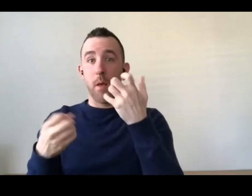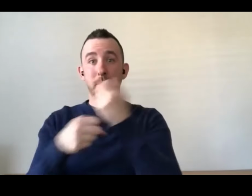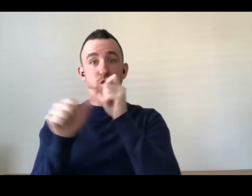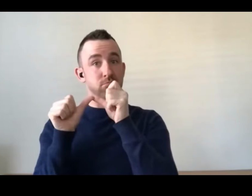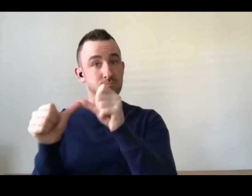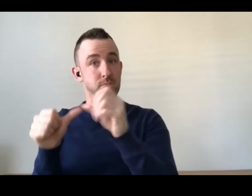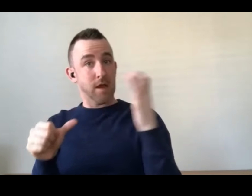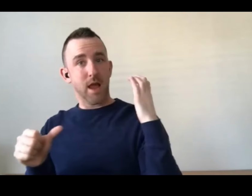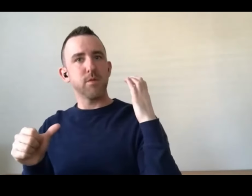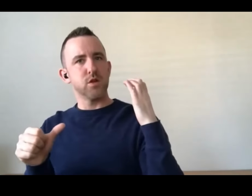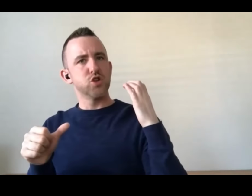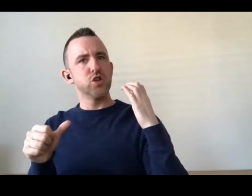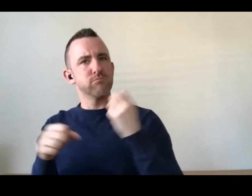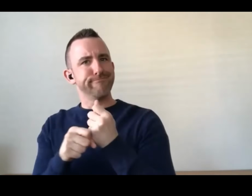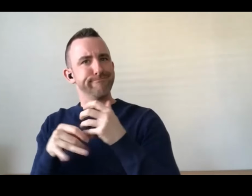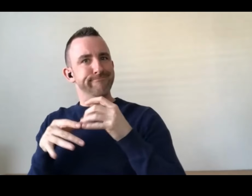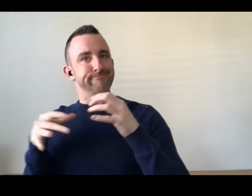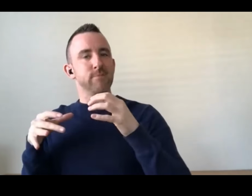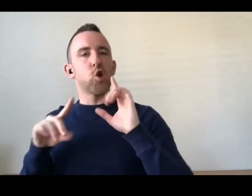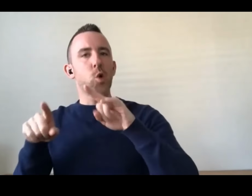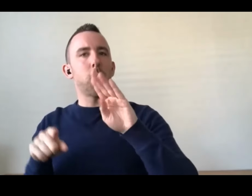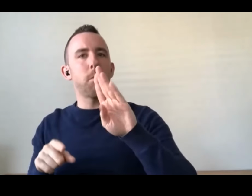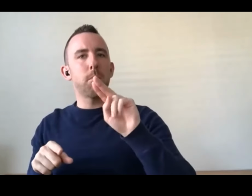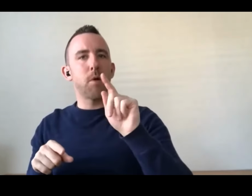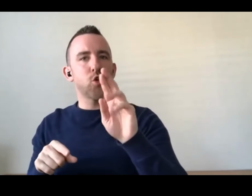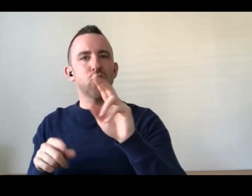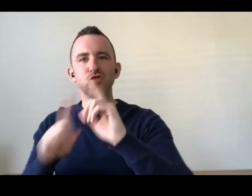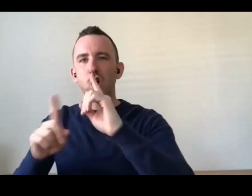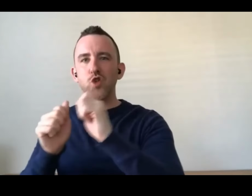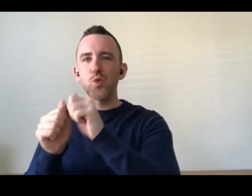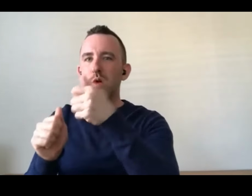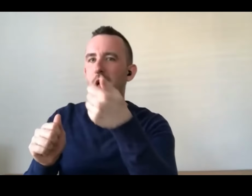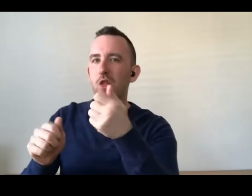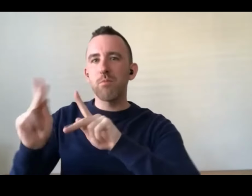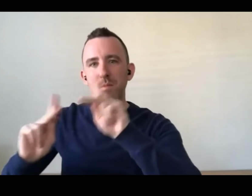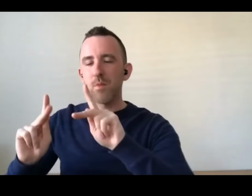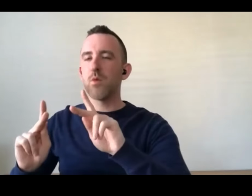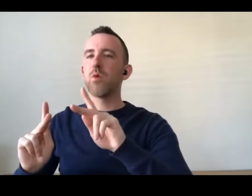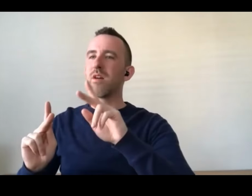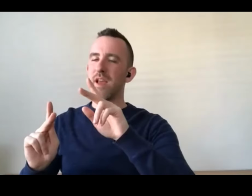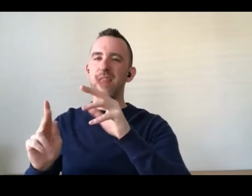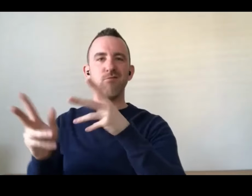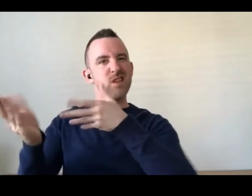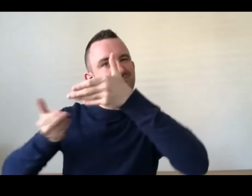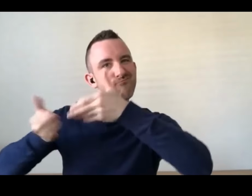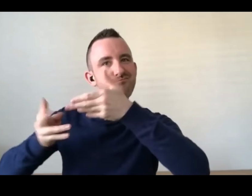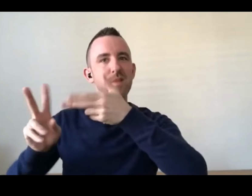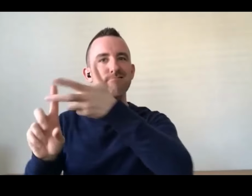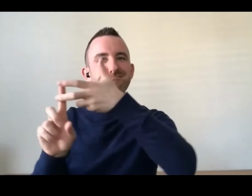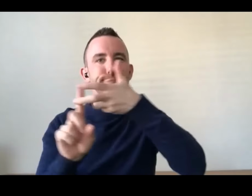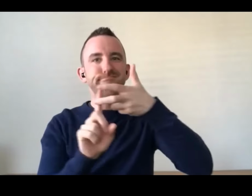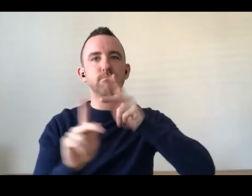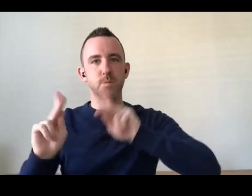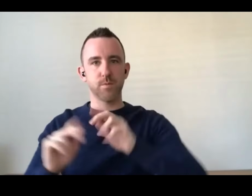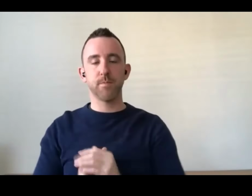team, just grow your team a little bit more. Go to the bunker, talk to other people. That would be the way to do that. If